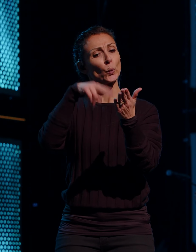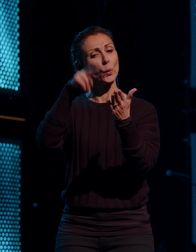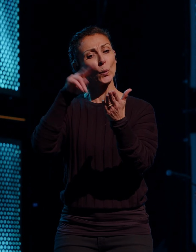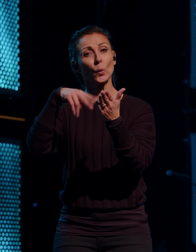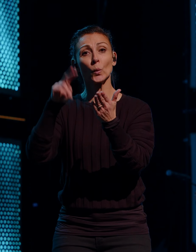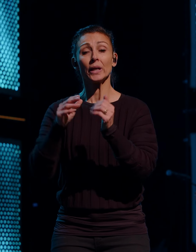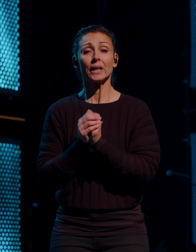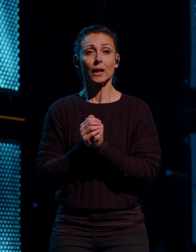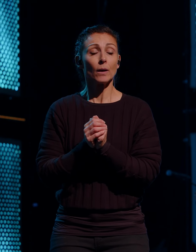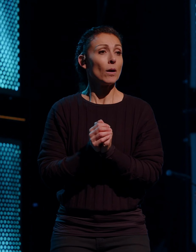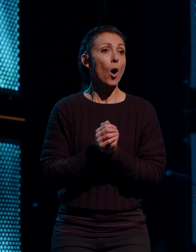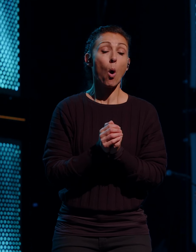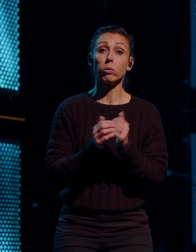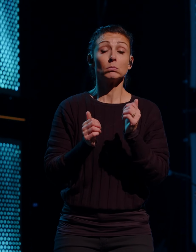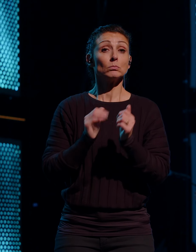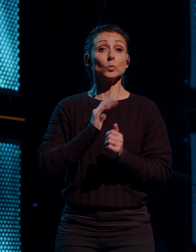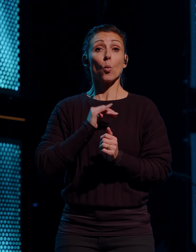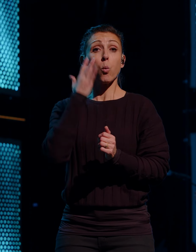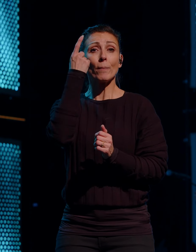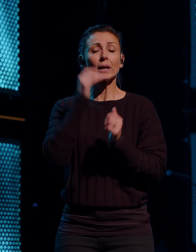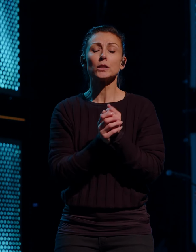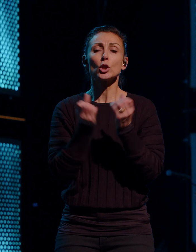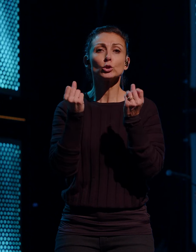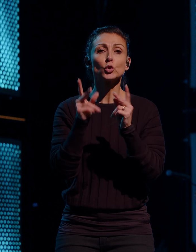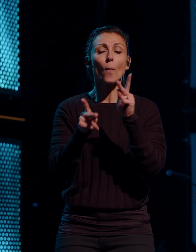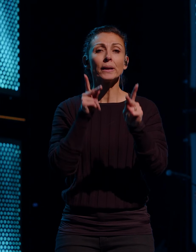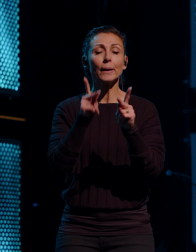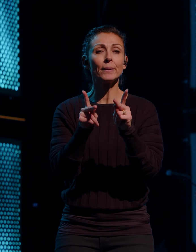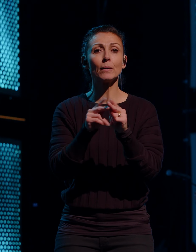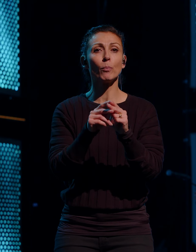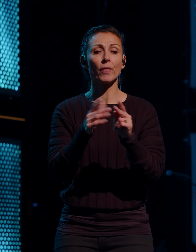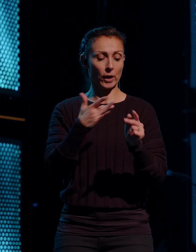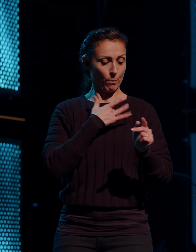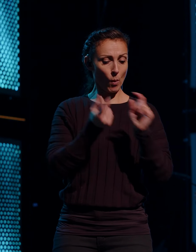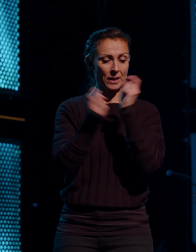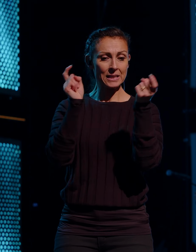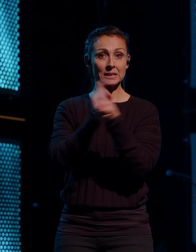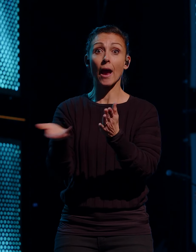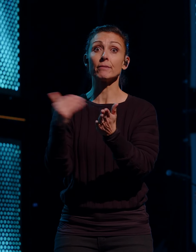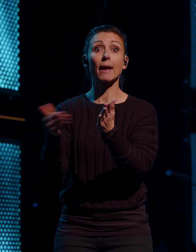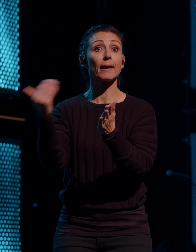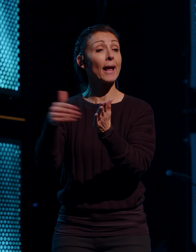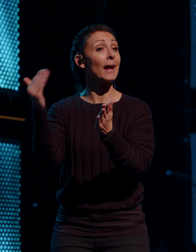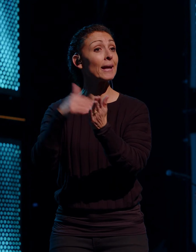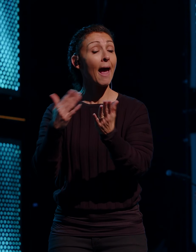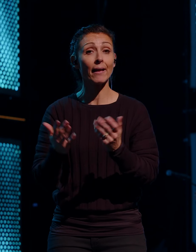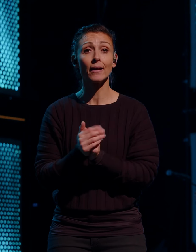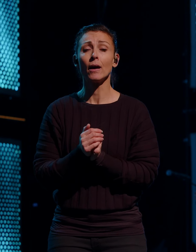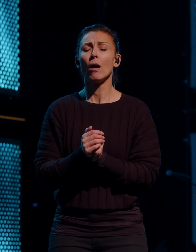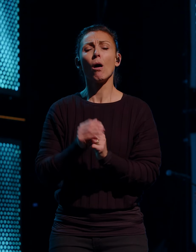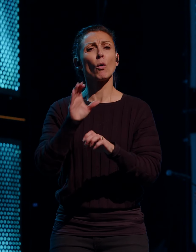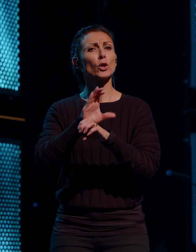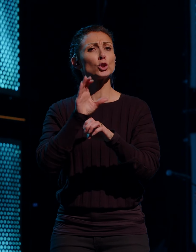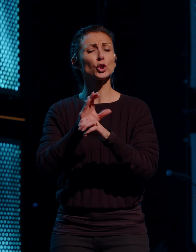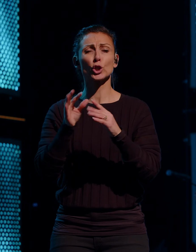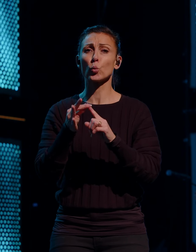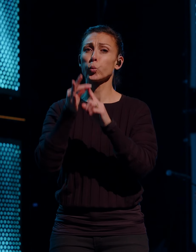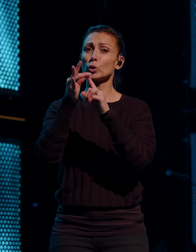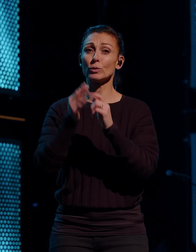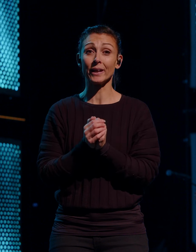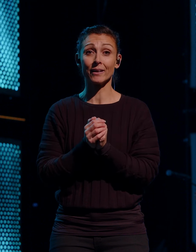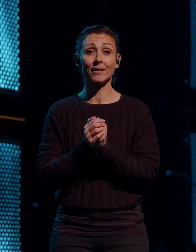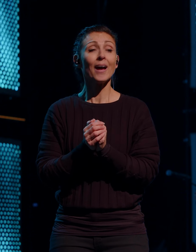Because God is building his church. The Holy Spirit has come down. You're seeing people get saved over and over again. And when you think about the church and how unique it is, we're seeing it right here. Point number five